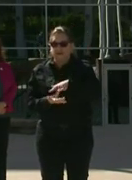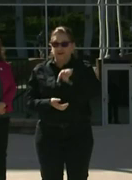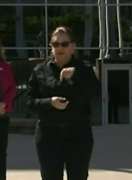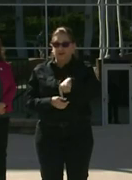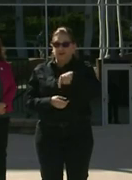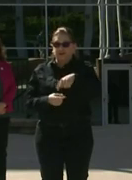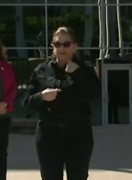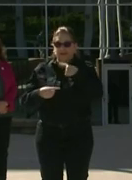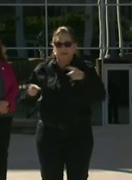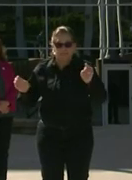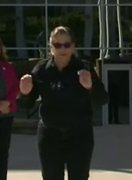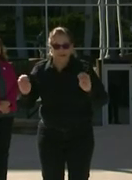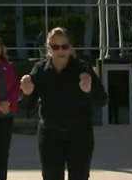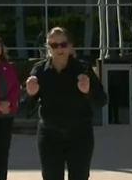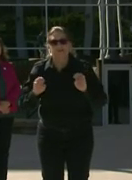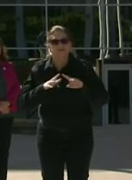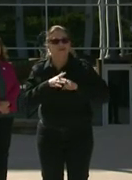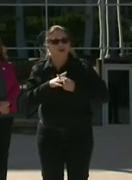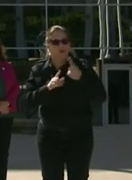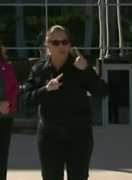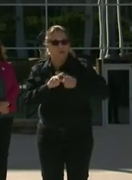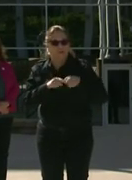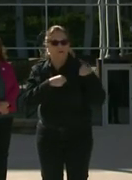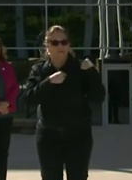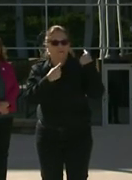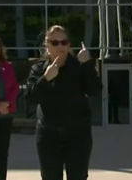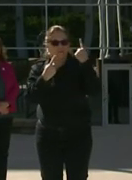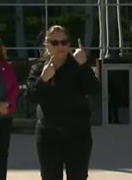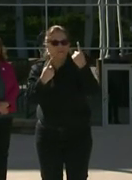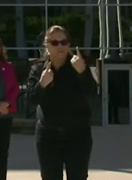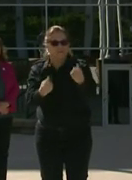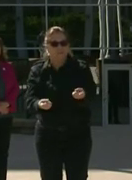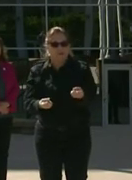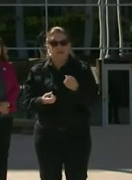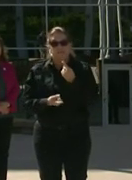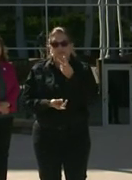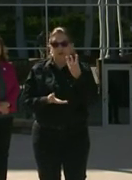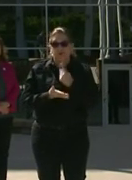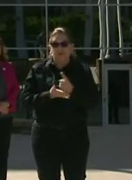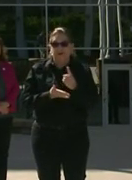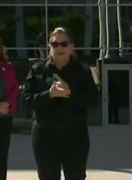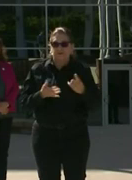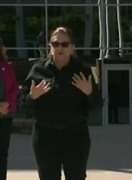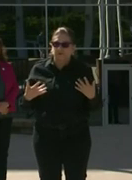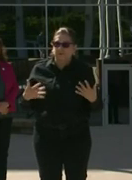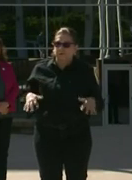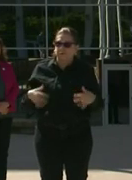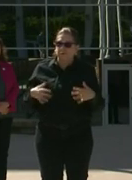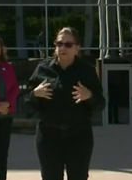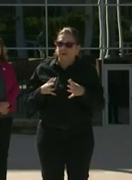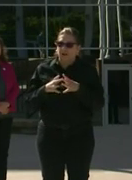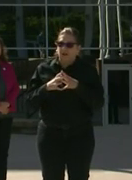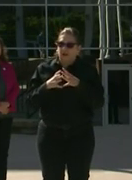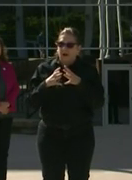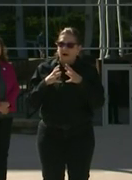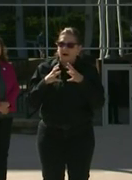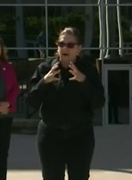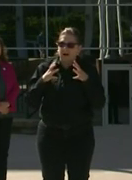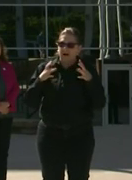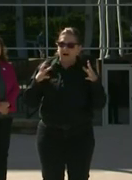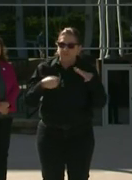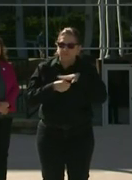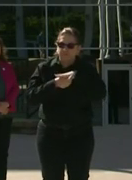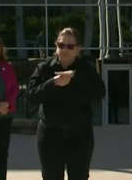weeks, COVID-19 has caused a tremendous strain on the district's public health and emergency response infrastructure and severely